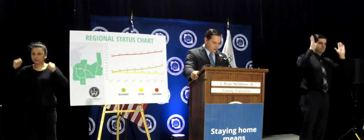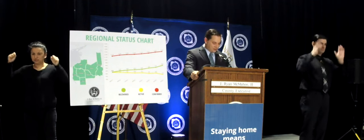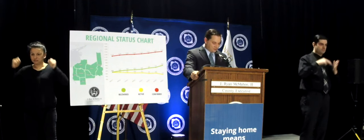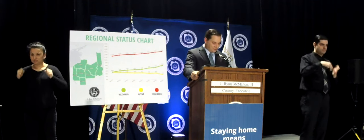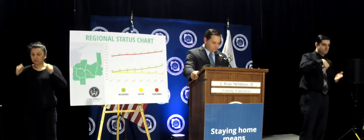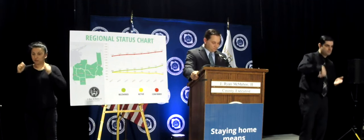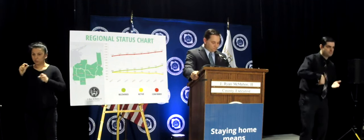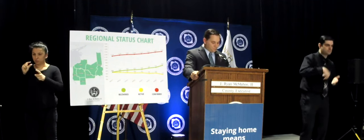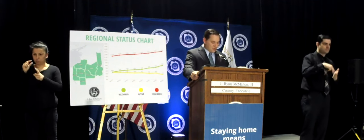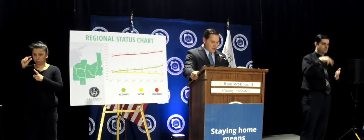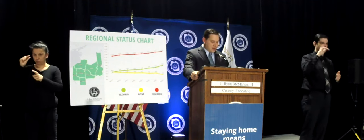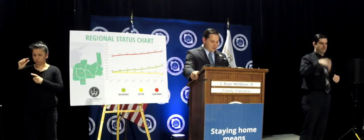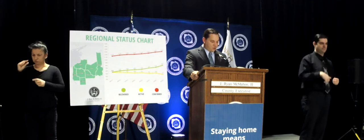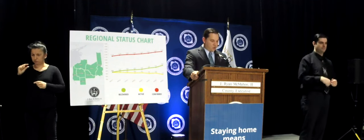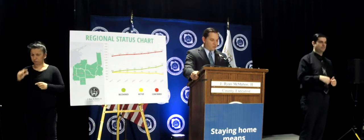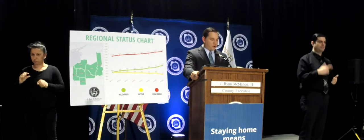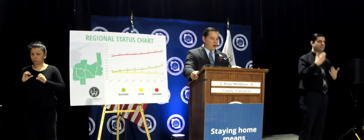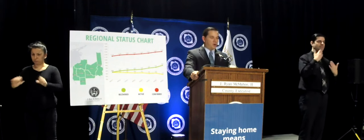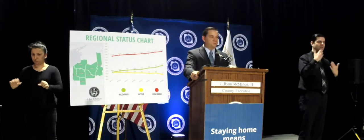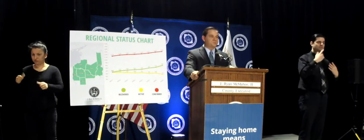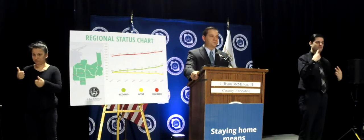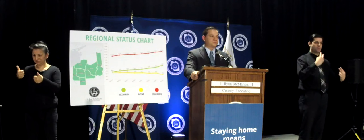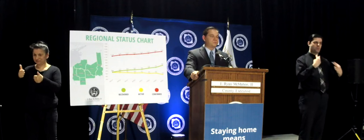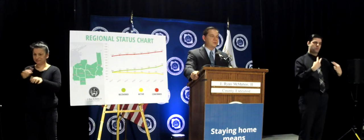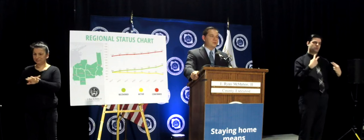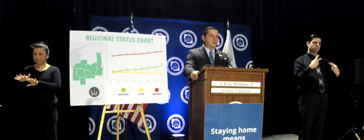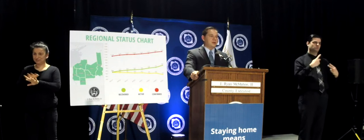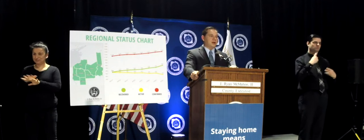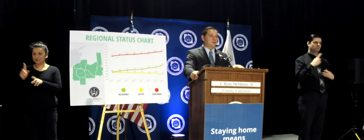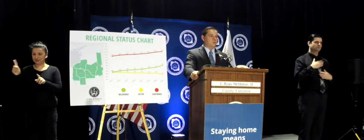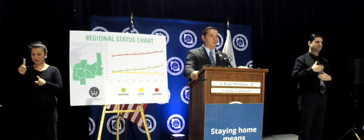your creativity. And overall,